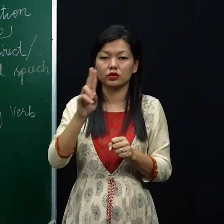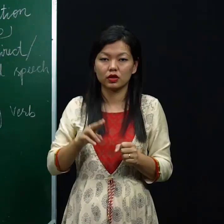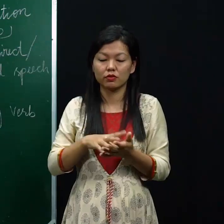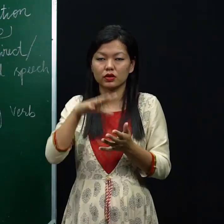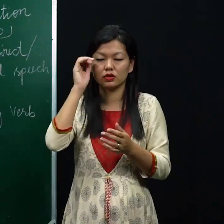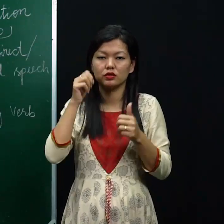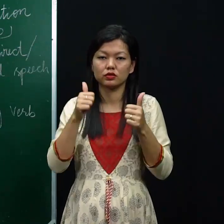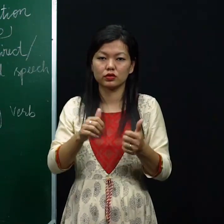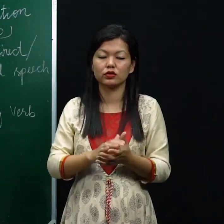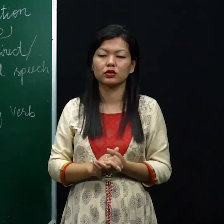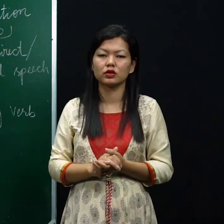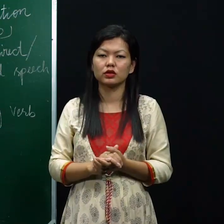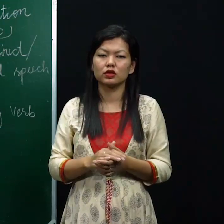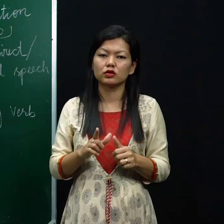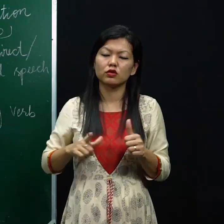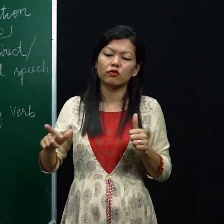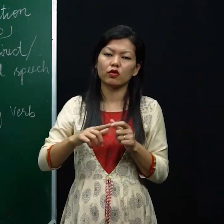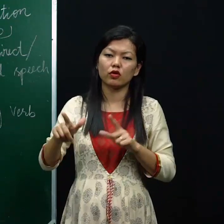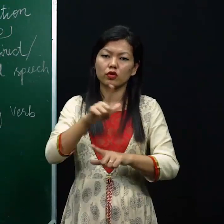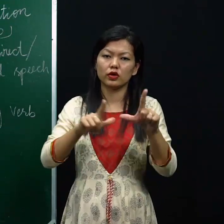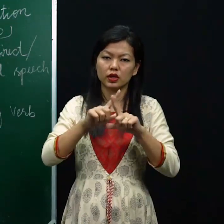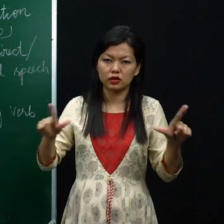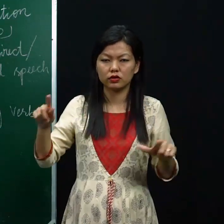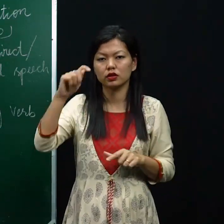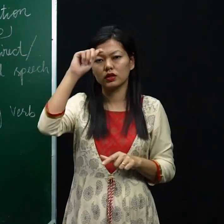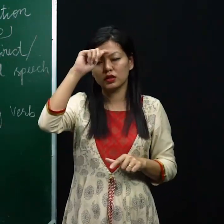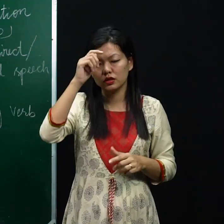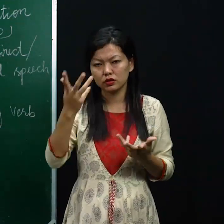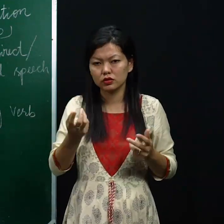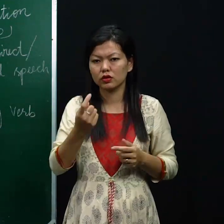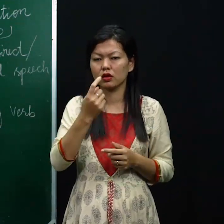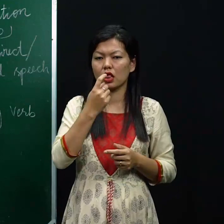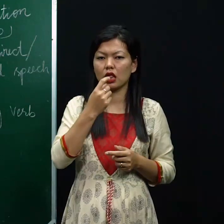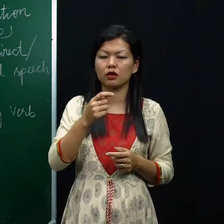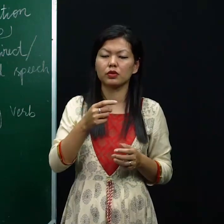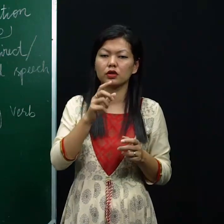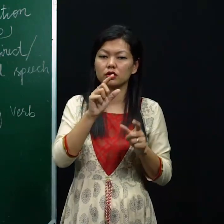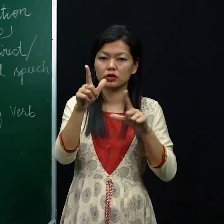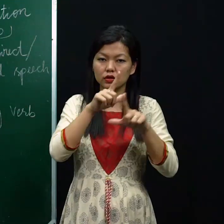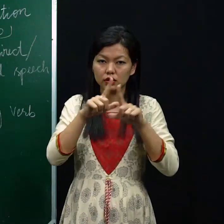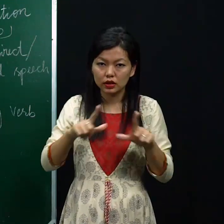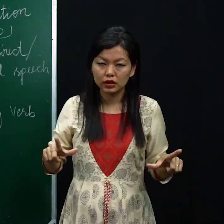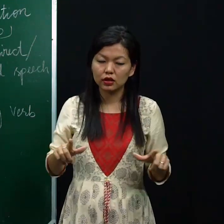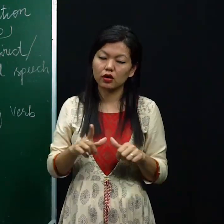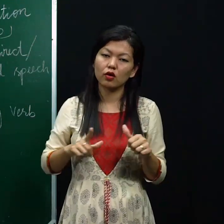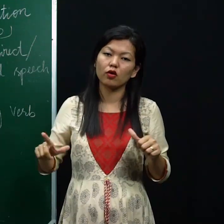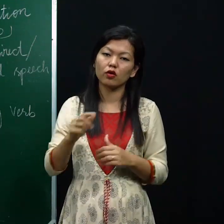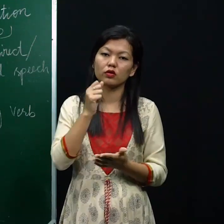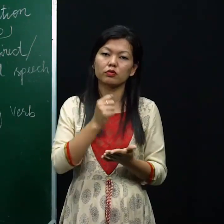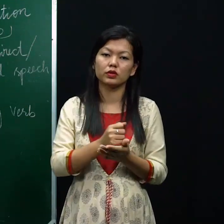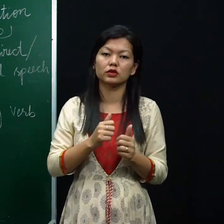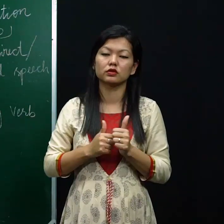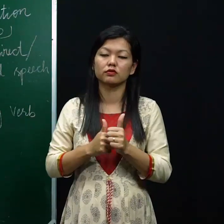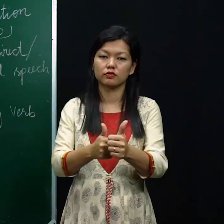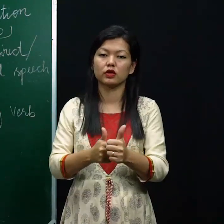have Hindi, and it goes on. So what I want you to do is, please pay special attention to the small things in